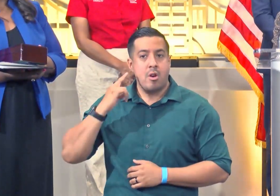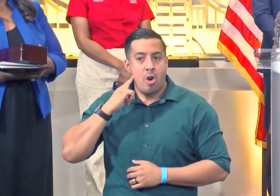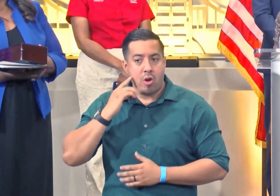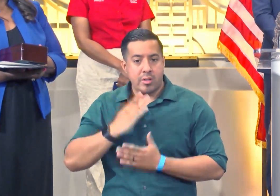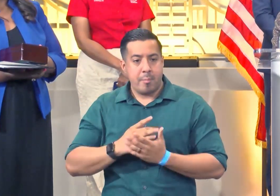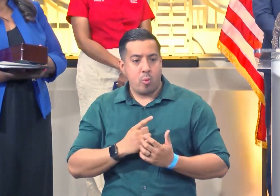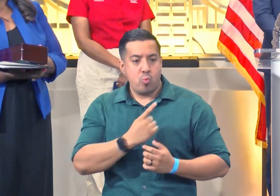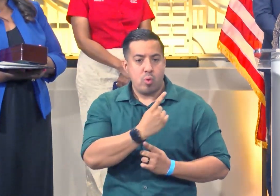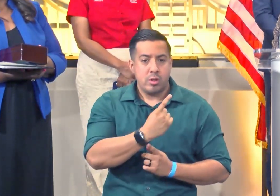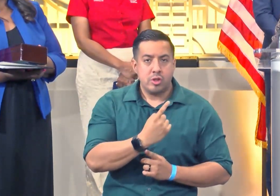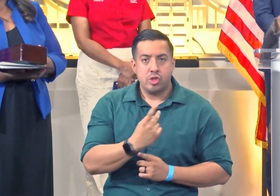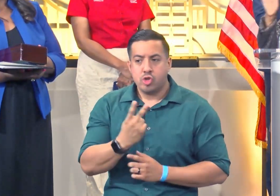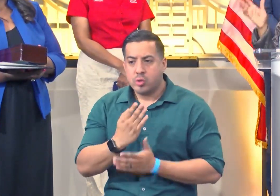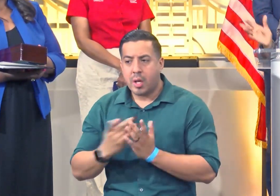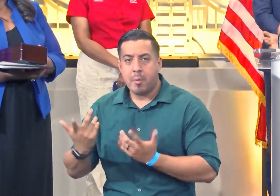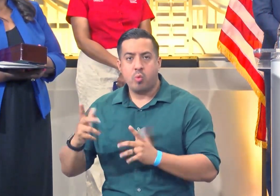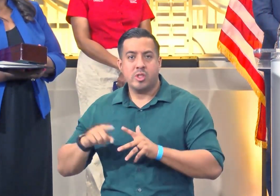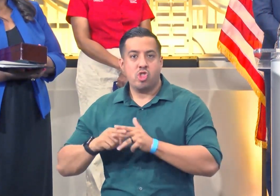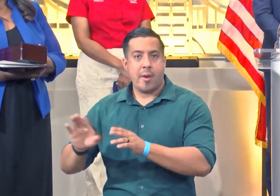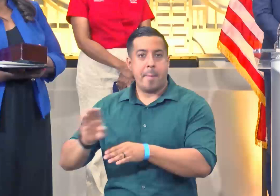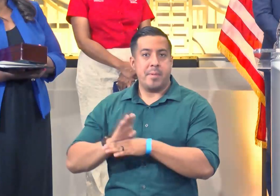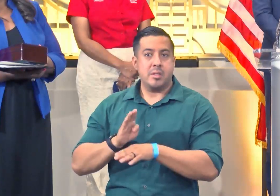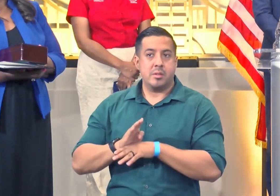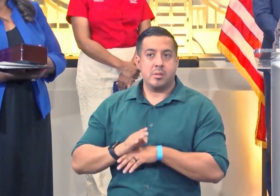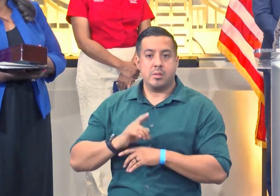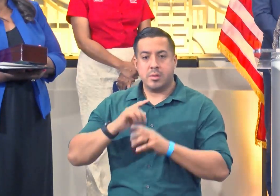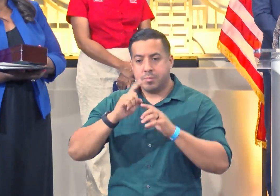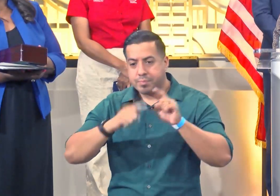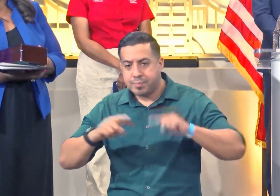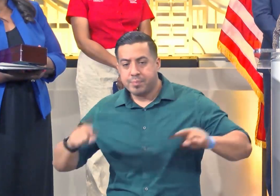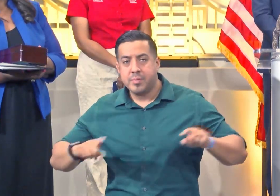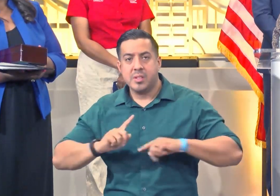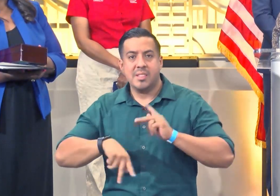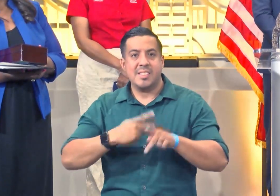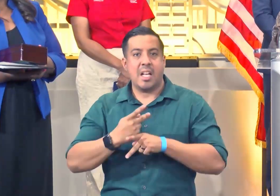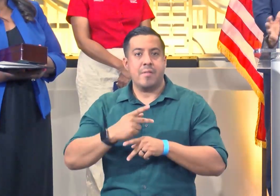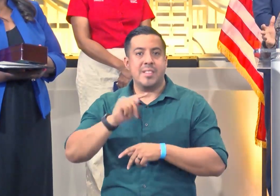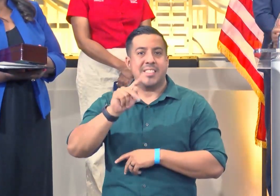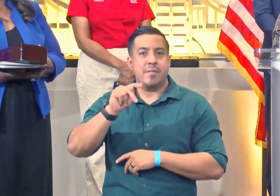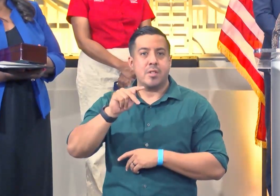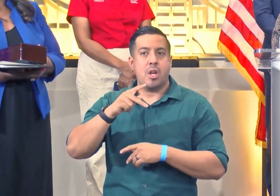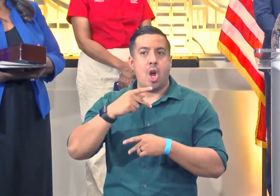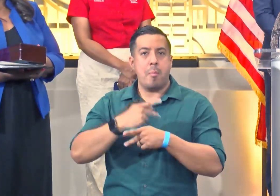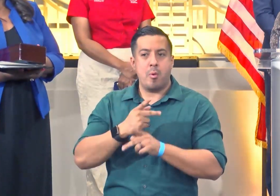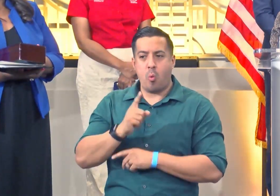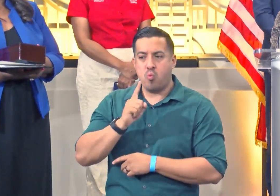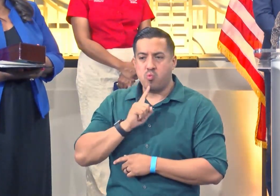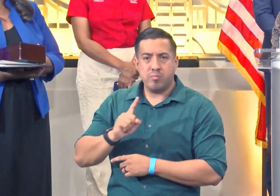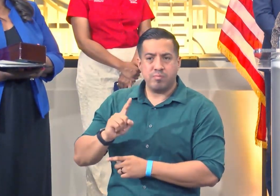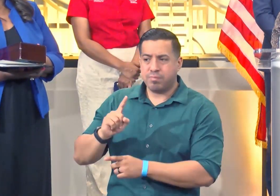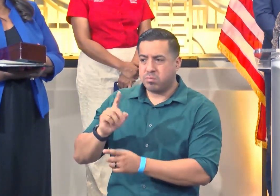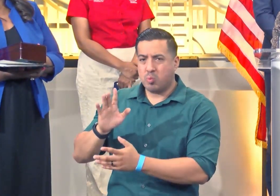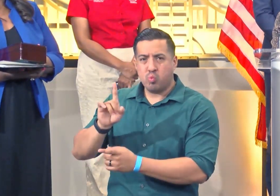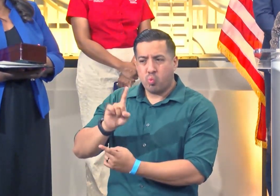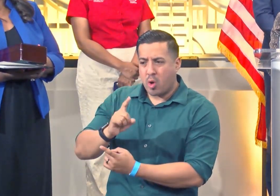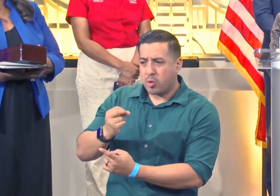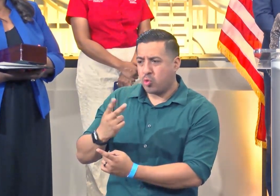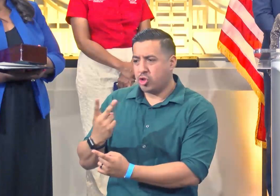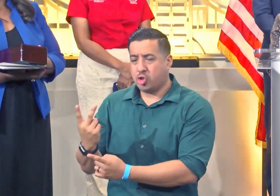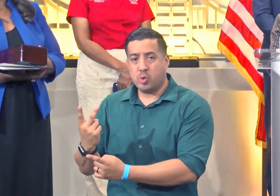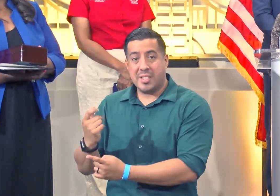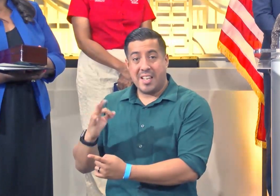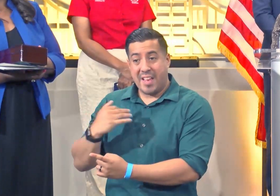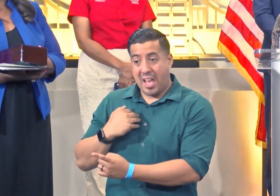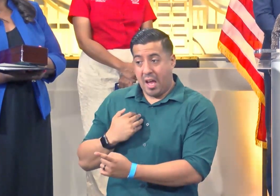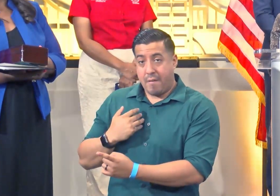young people starting their businesses. They've been on various TV programs highlighting them, ones and twos. Just think if there is a core group